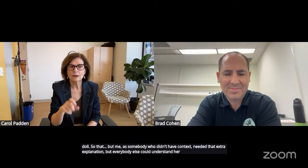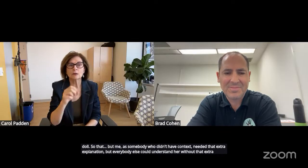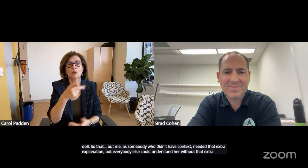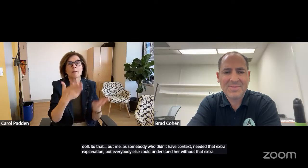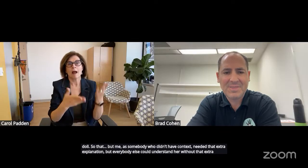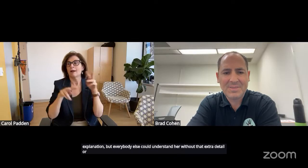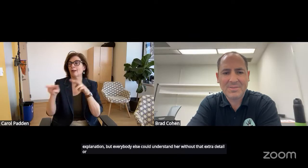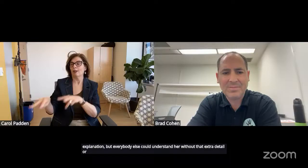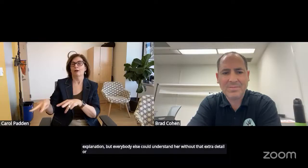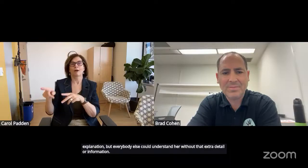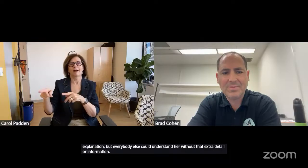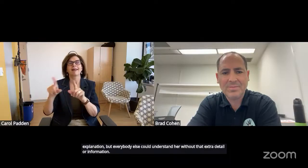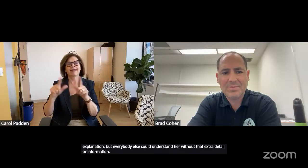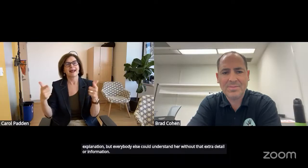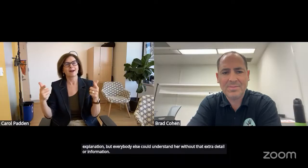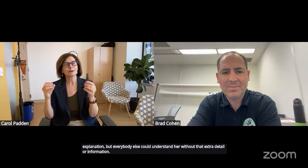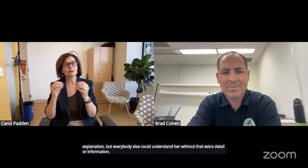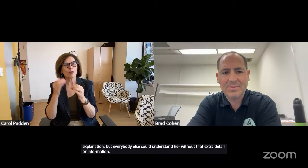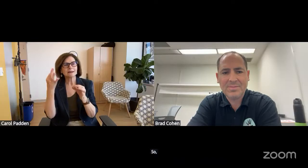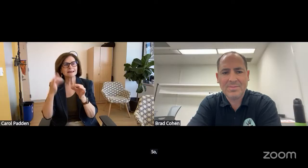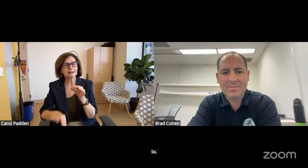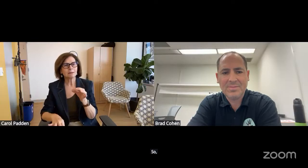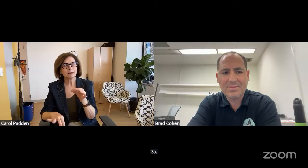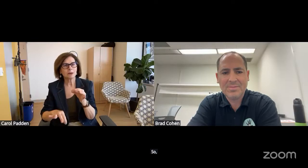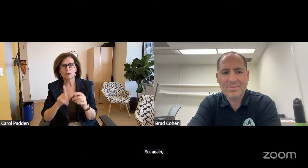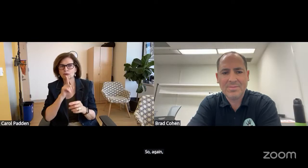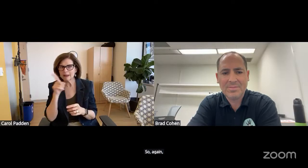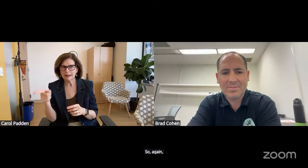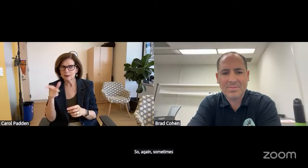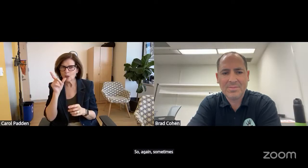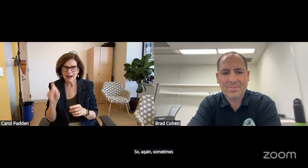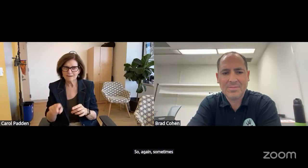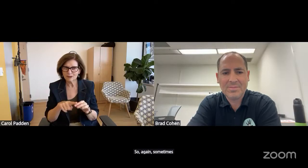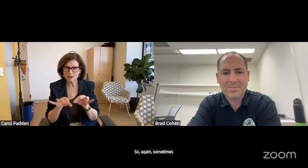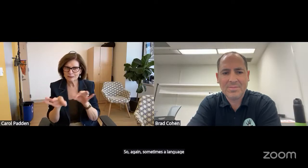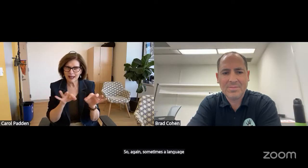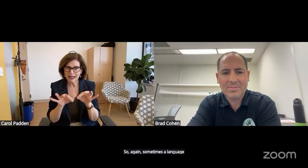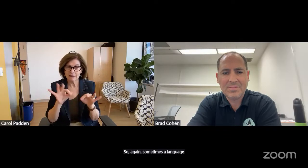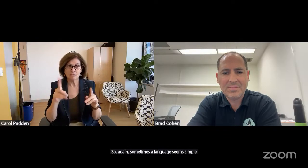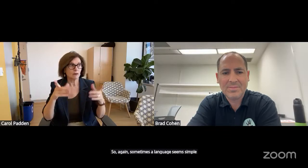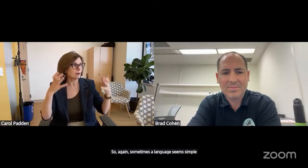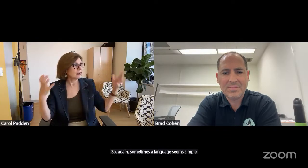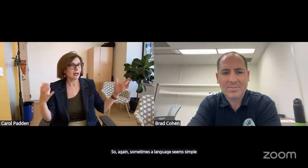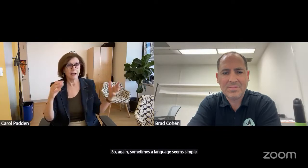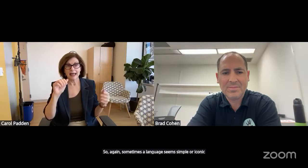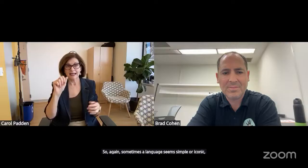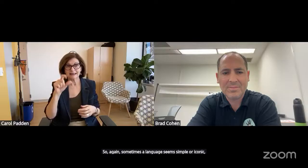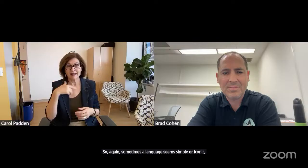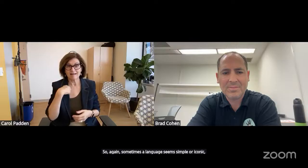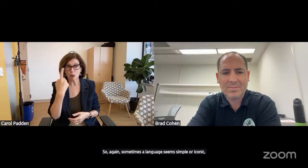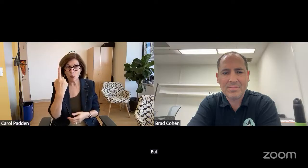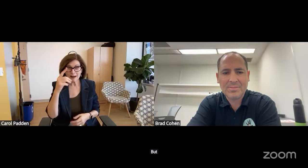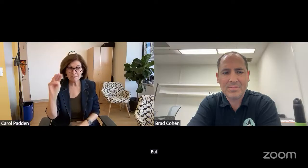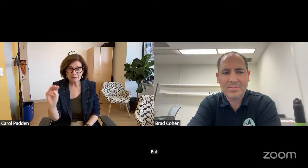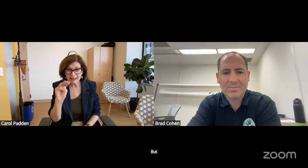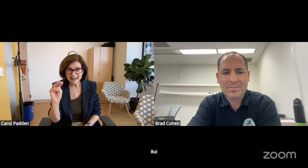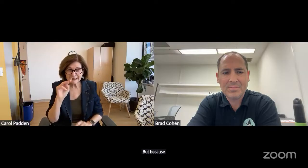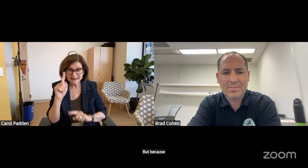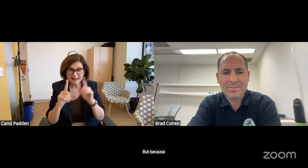or information. So again, sometimes a language seems simple or iconic, but because there's not that